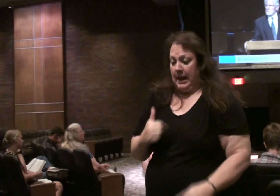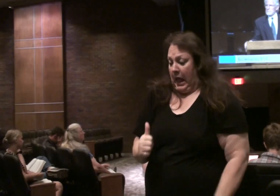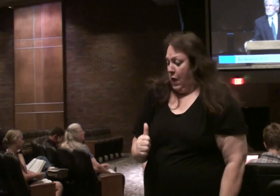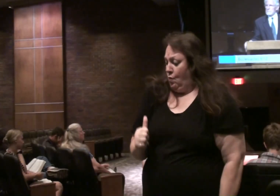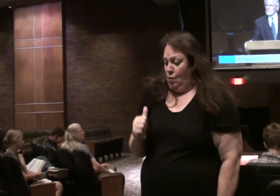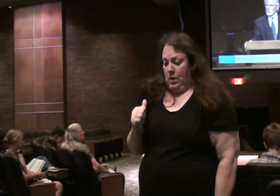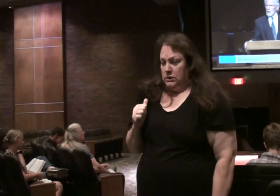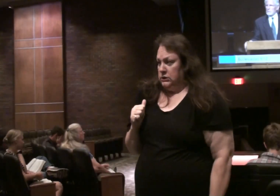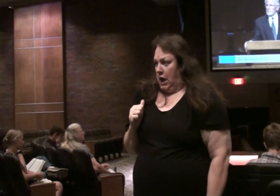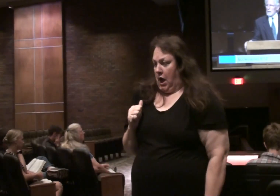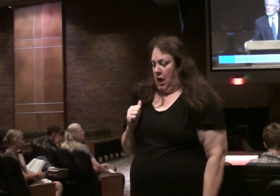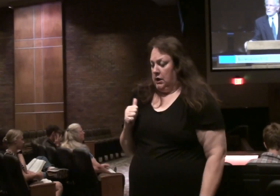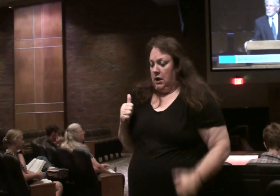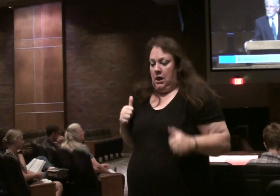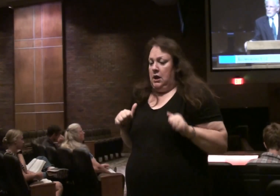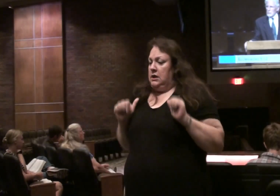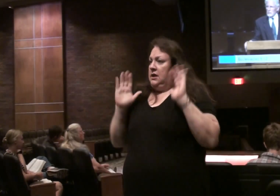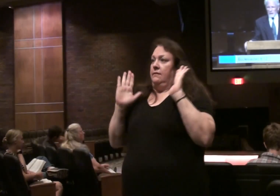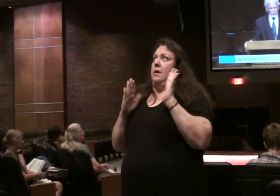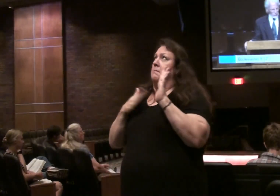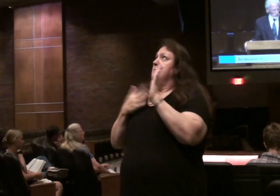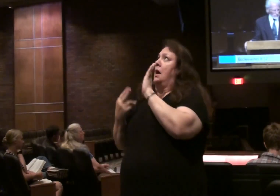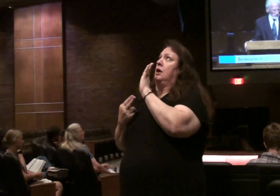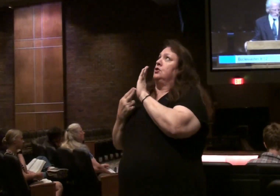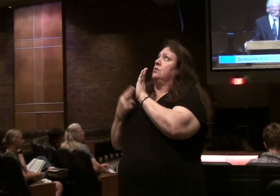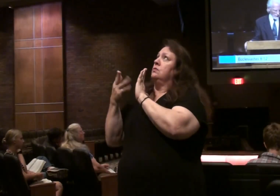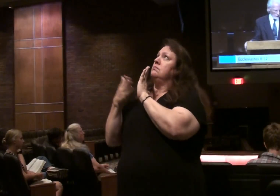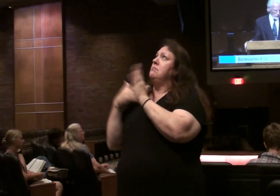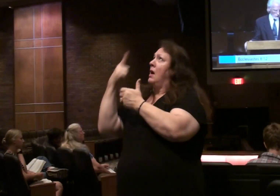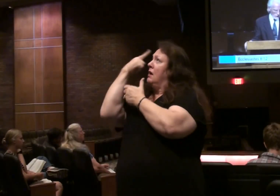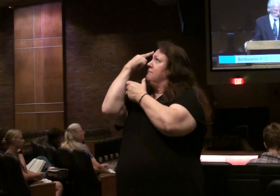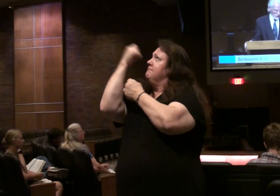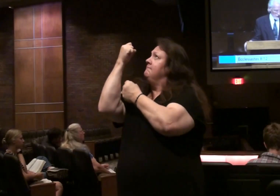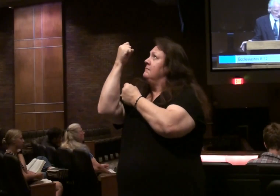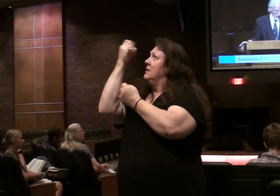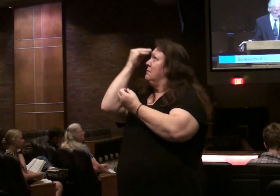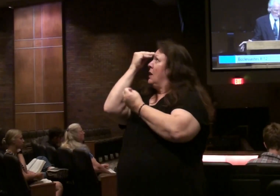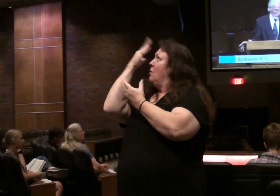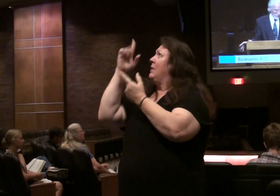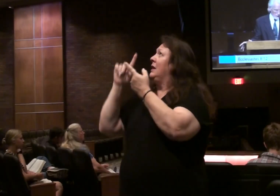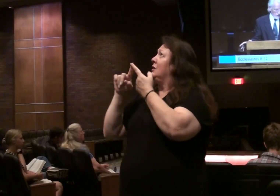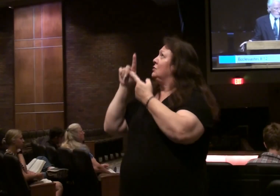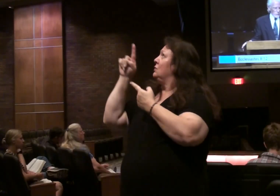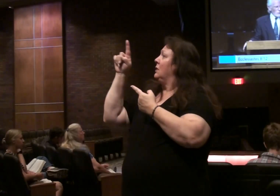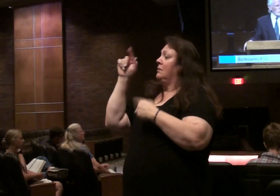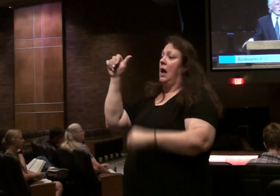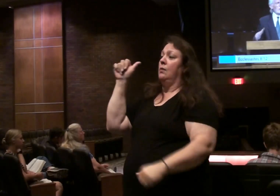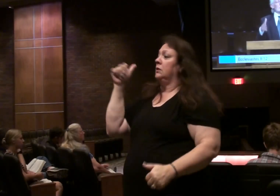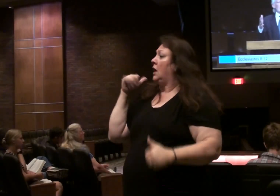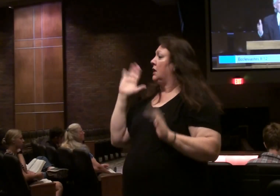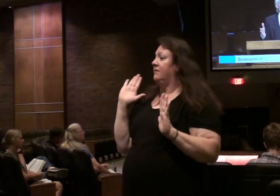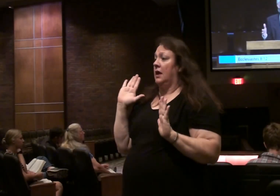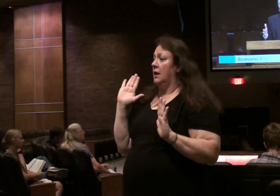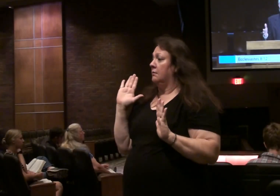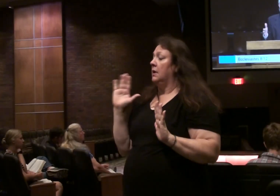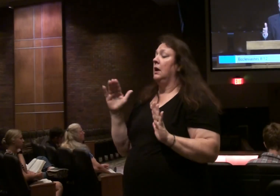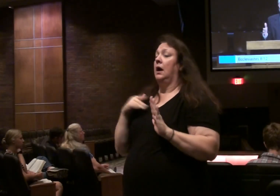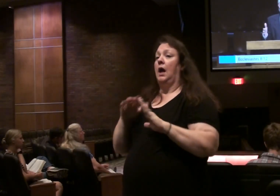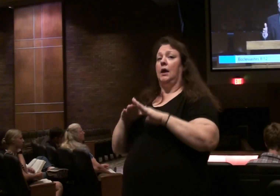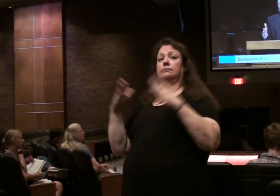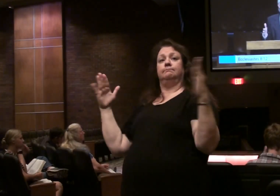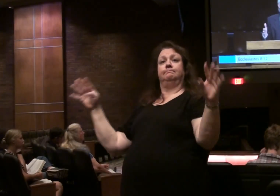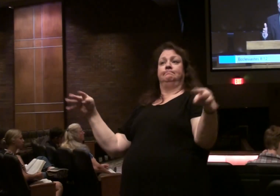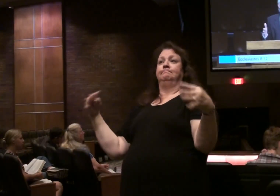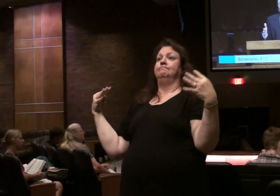not compromise the truth of God's Word and my faithfulness to Him. So we will live openly